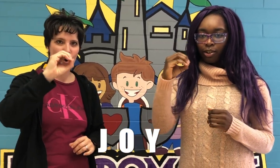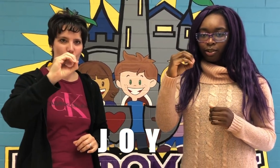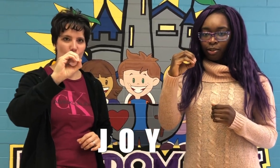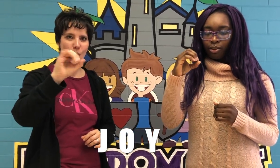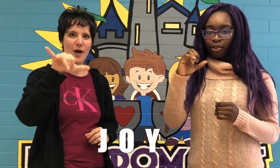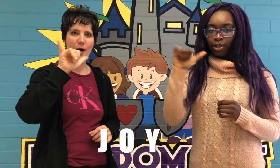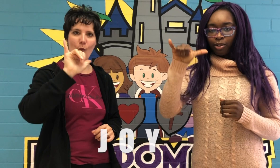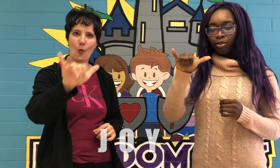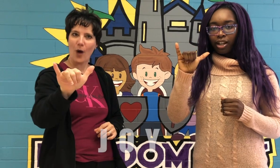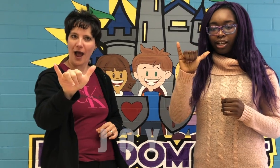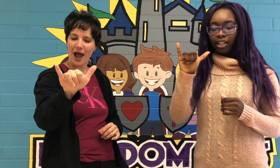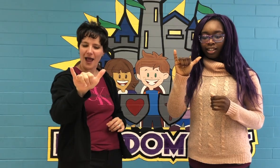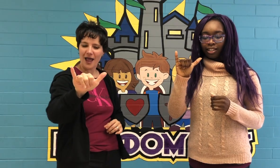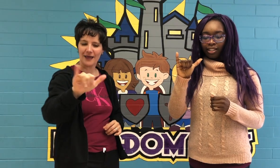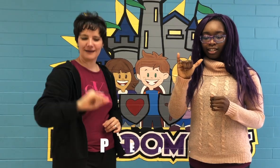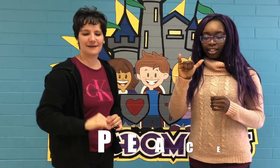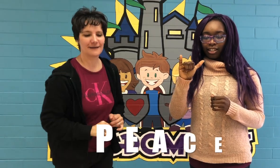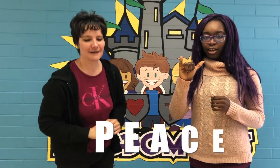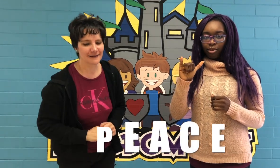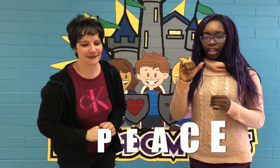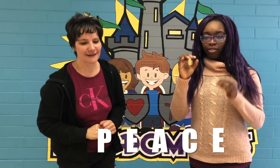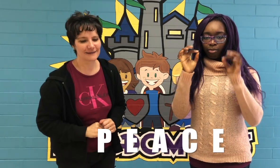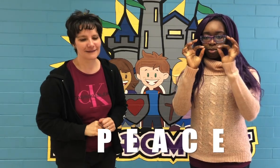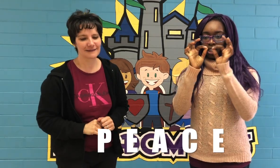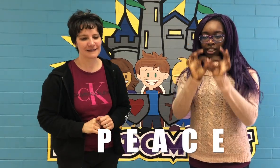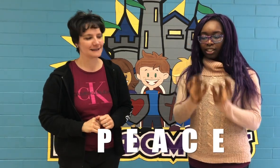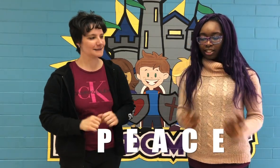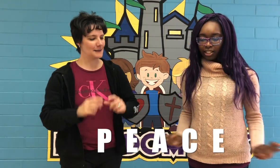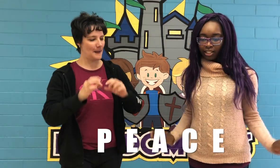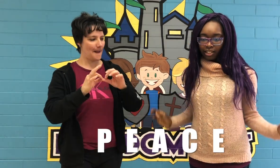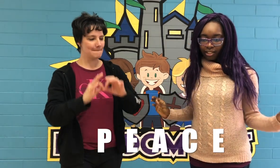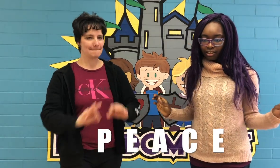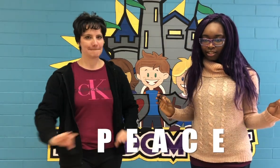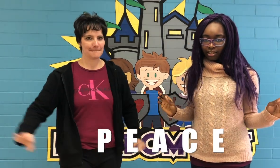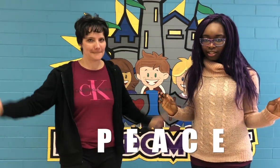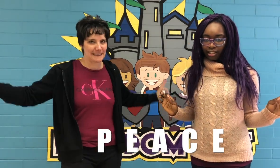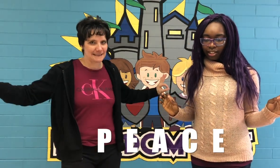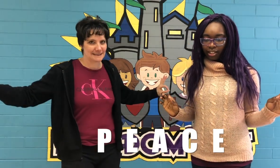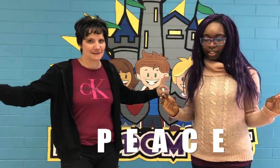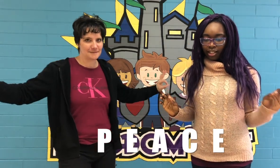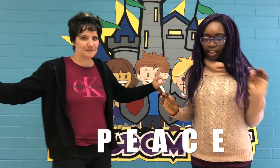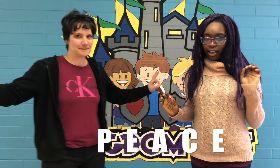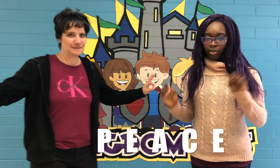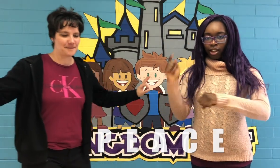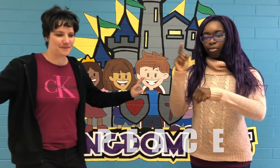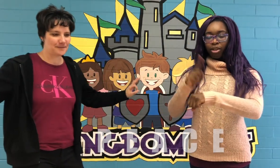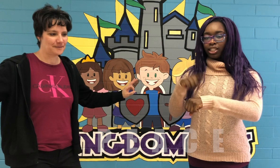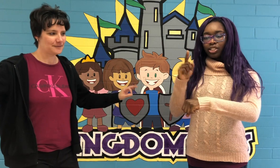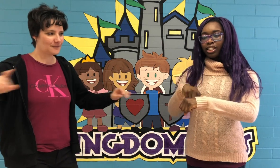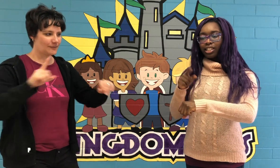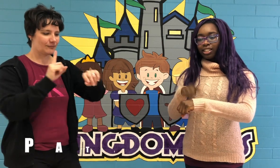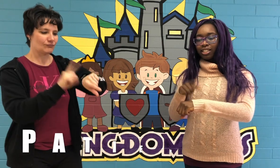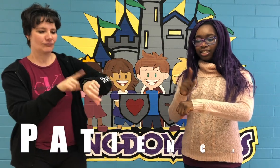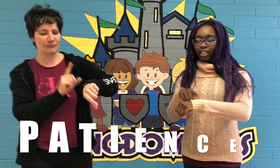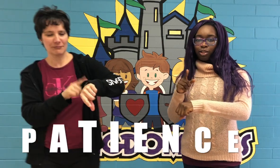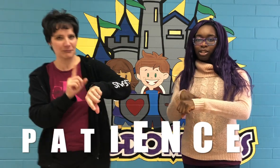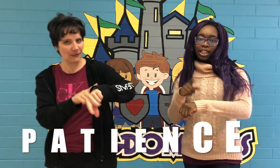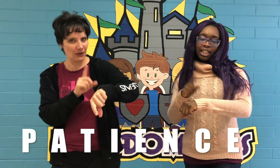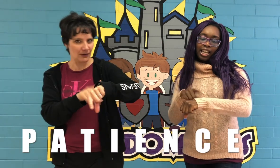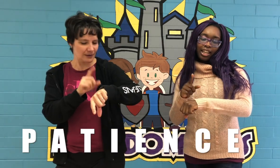J-O-Y. And then we have peace. Peace. And we have patience, like you're waiting in